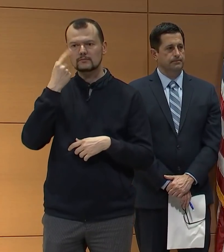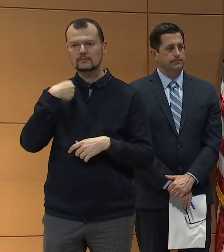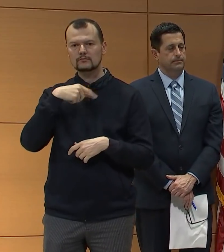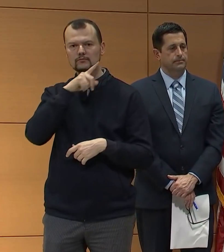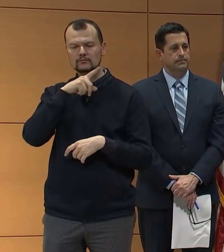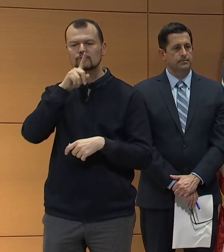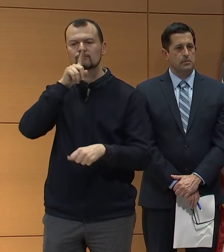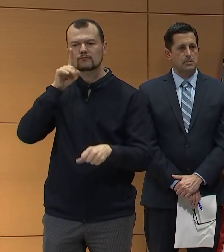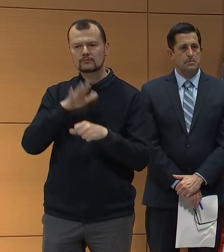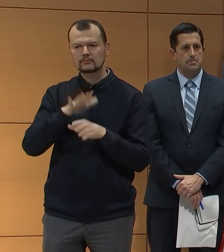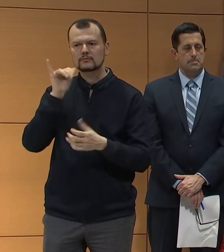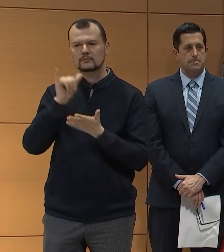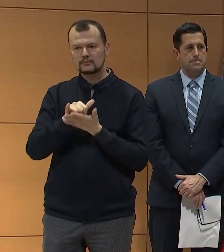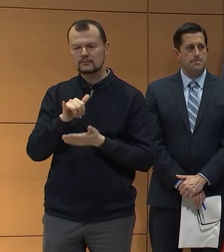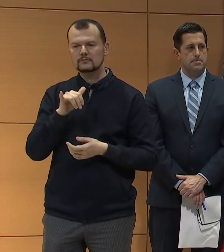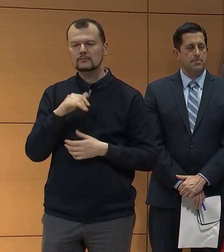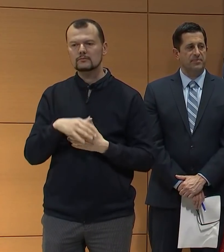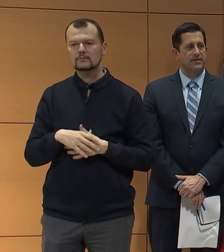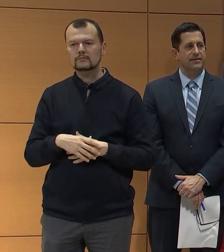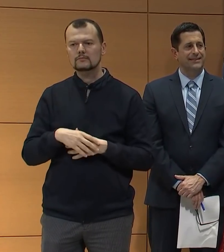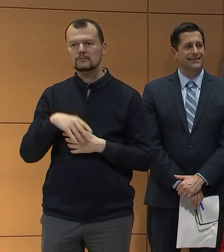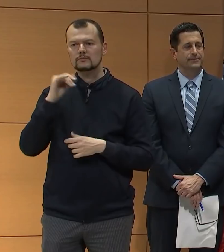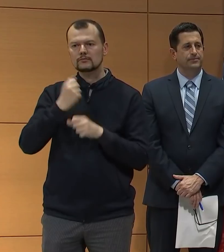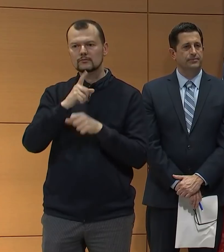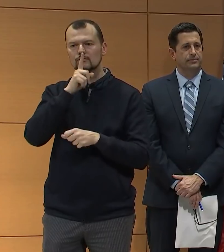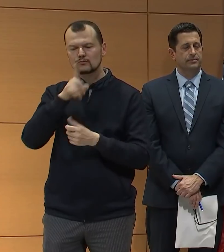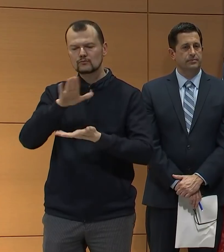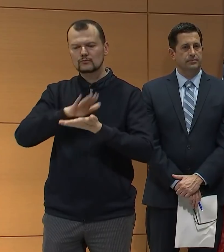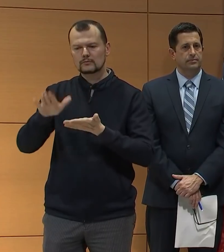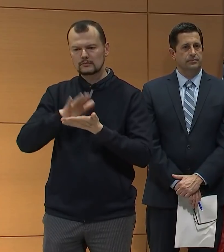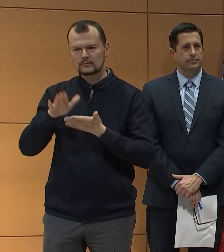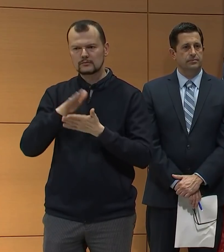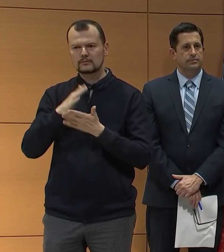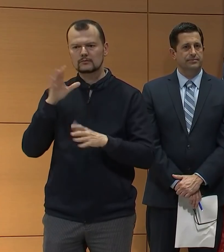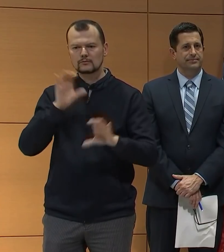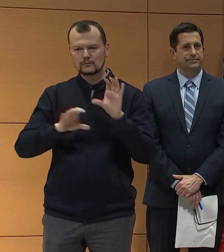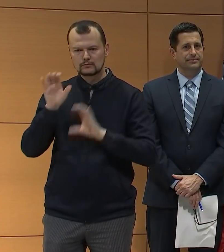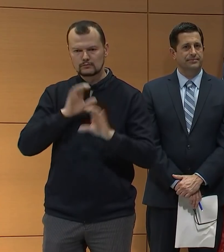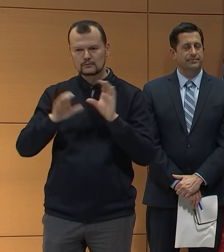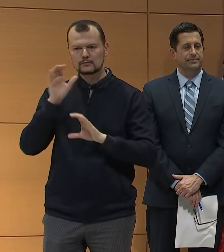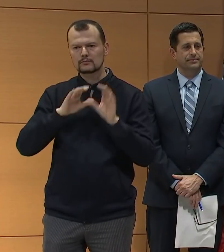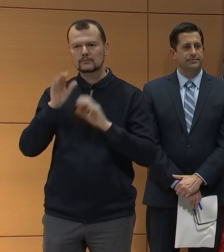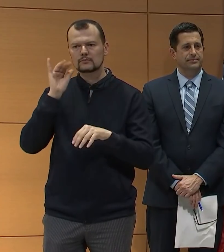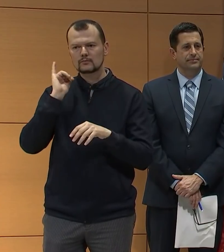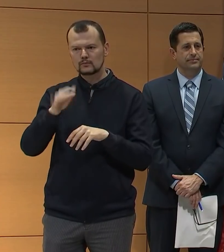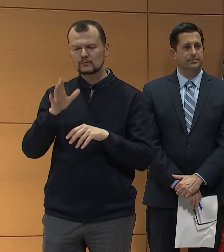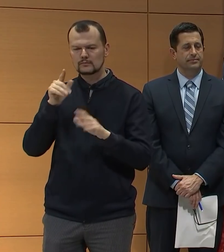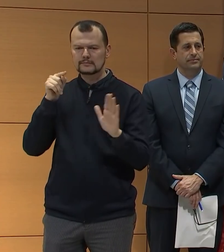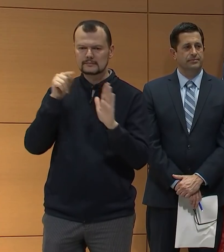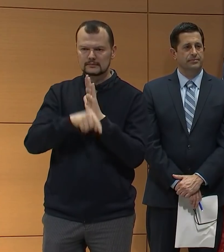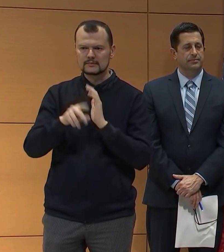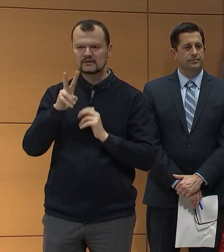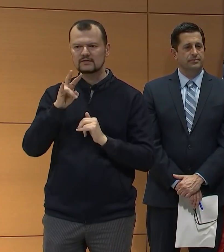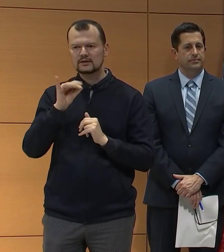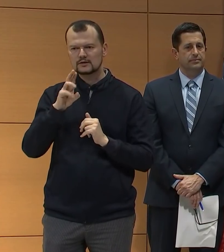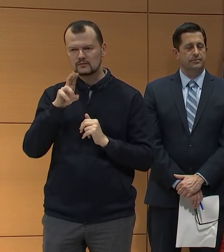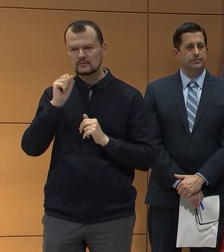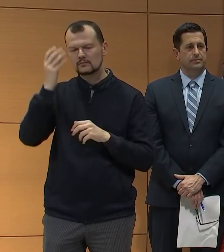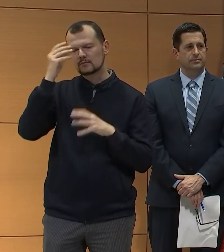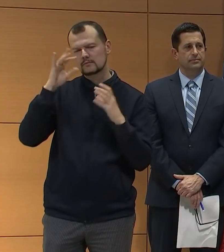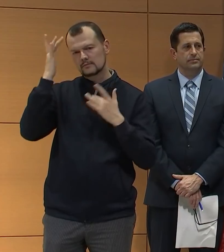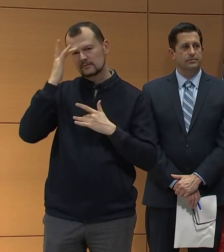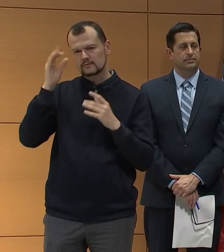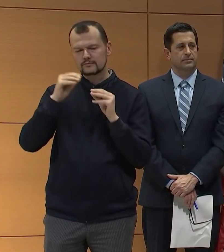use does kill viruses, including COVID-19. We're going to continue to clean our building well. We want all